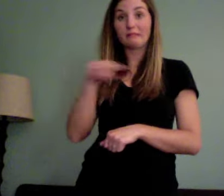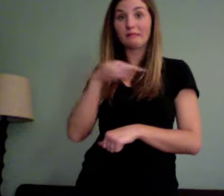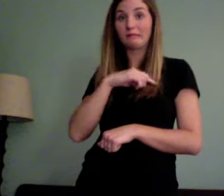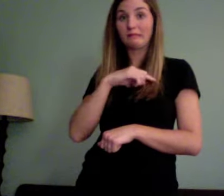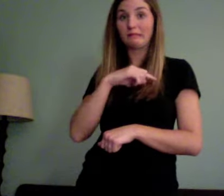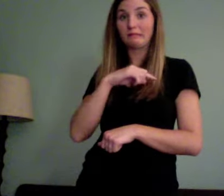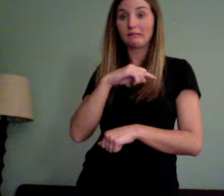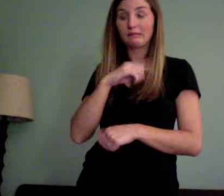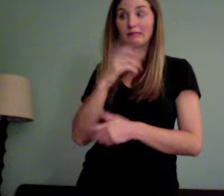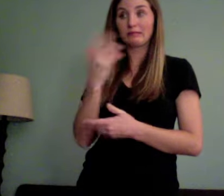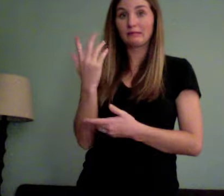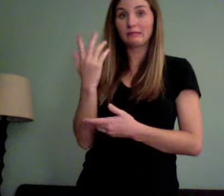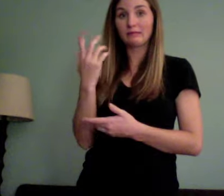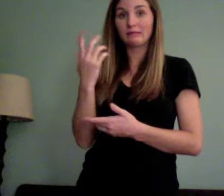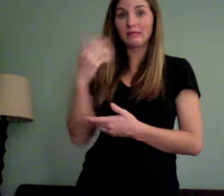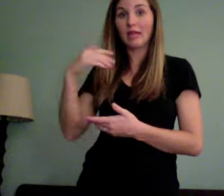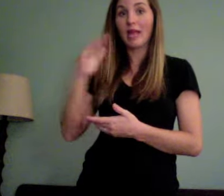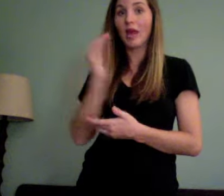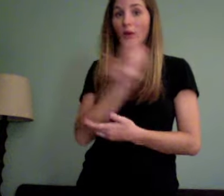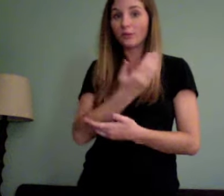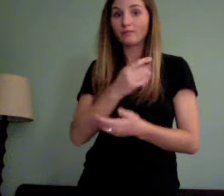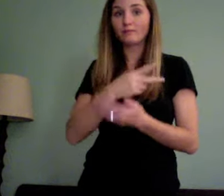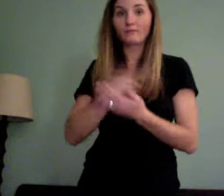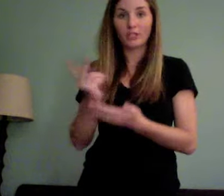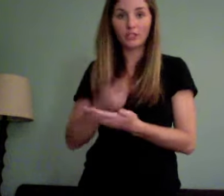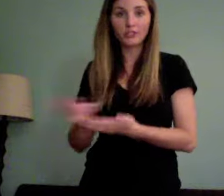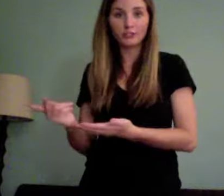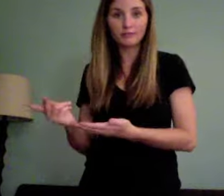You ever notice that our culture encourages us to hide?